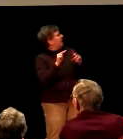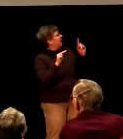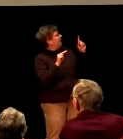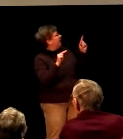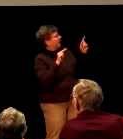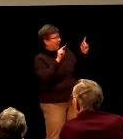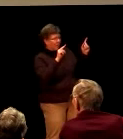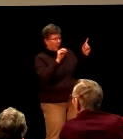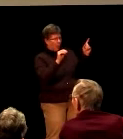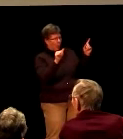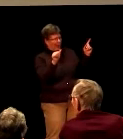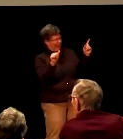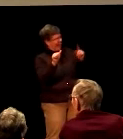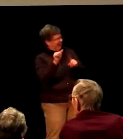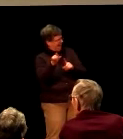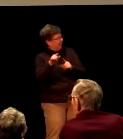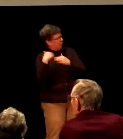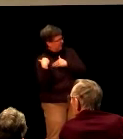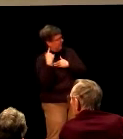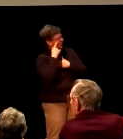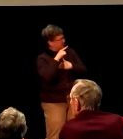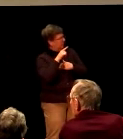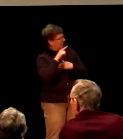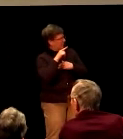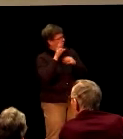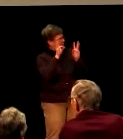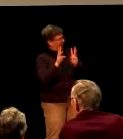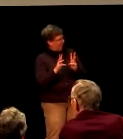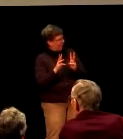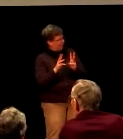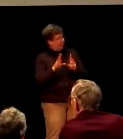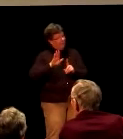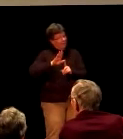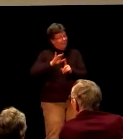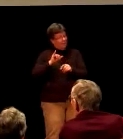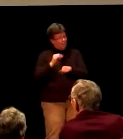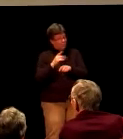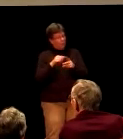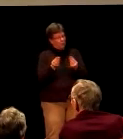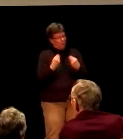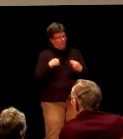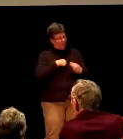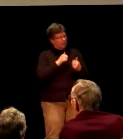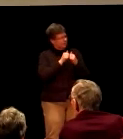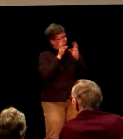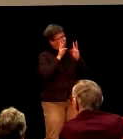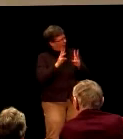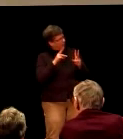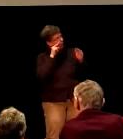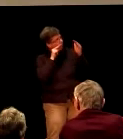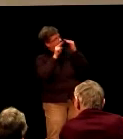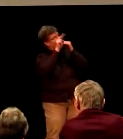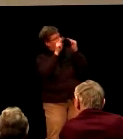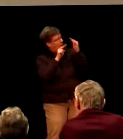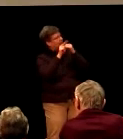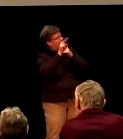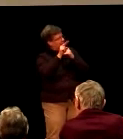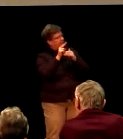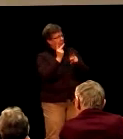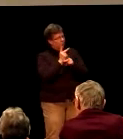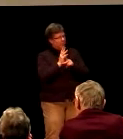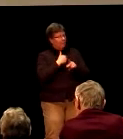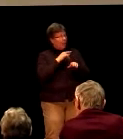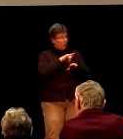National Oceanic and Atmospheric Administration. And their job is to provide us with weather forecasts. Their job is to keep